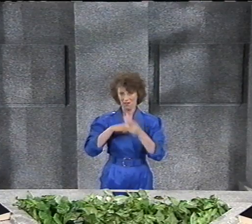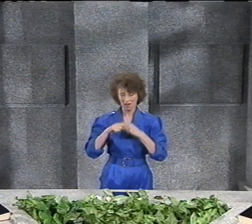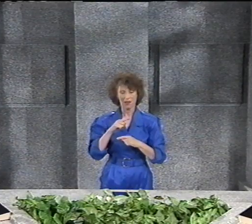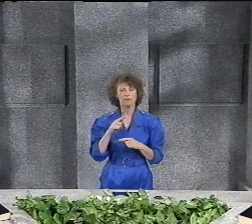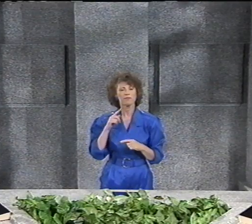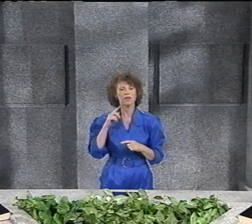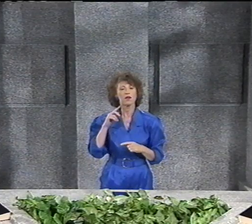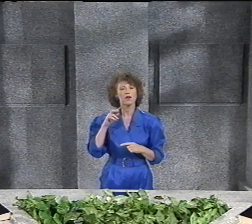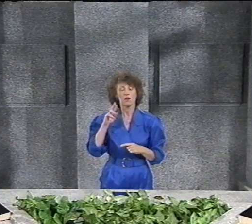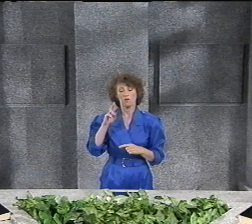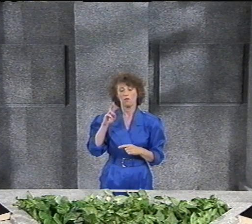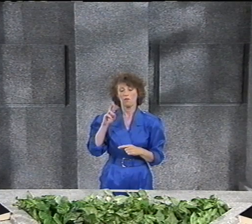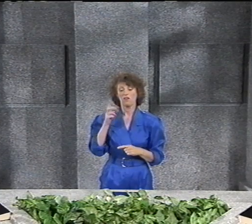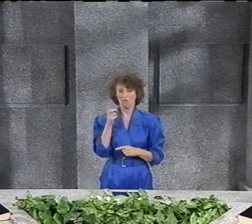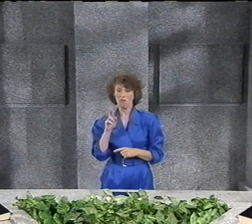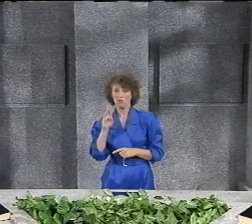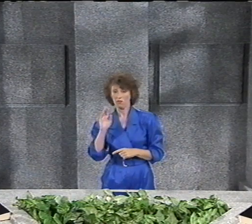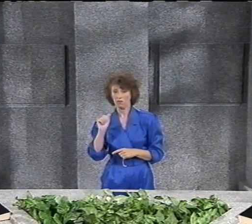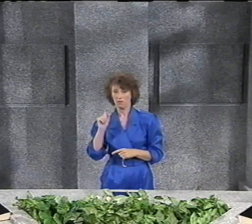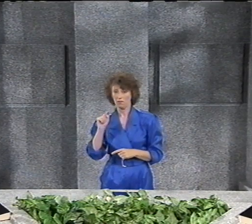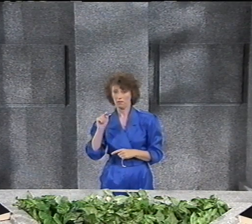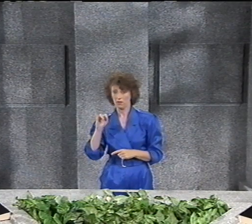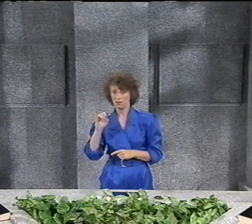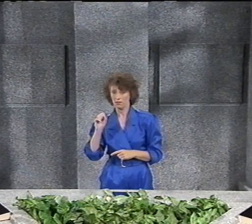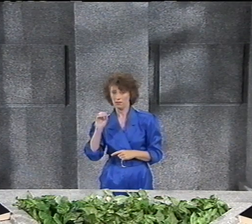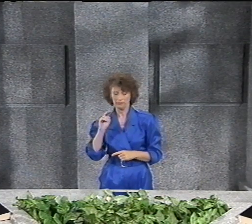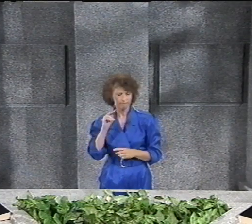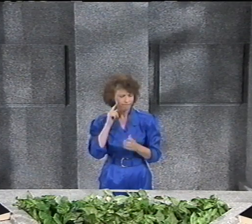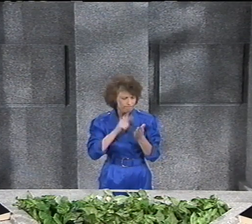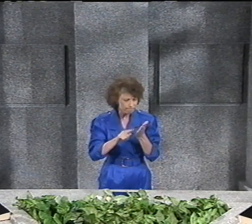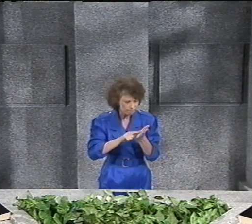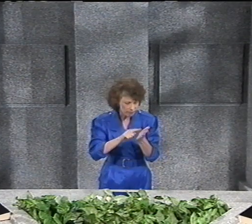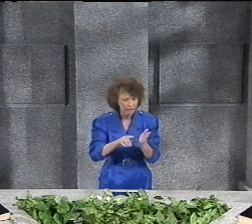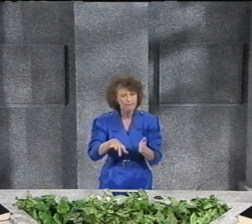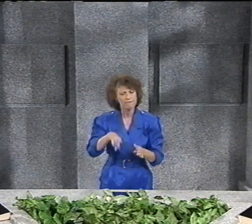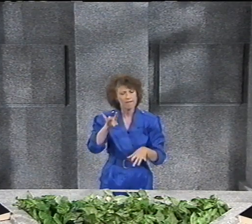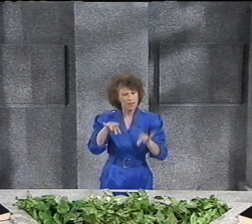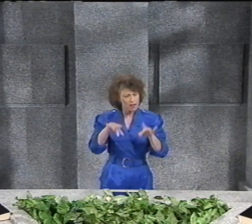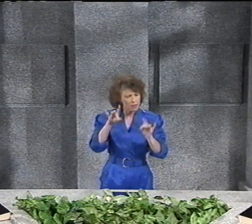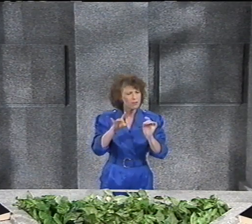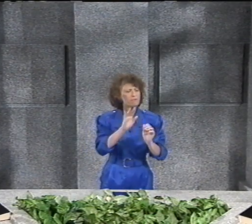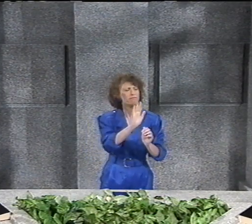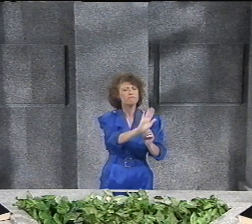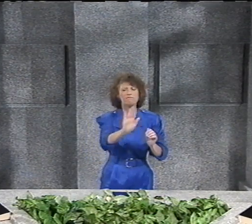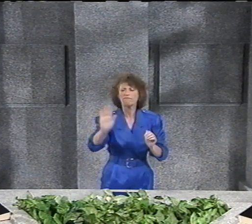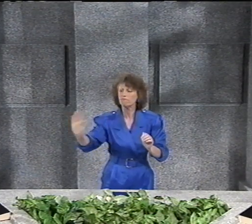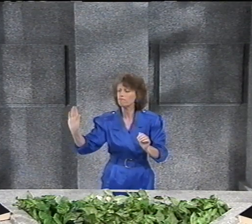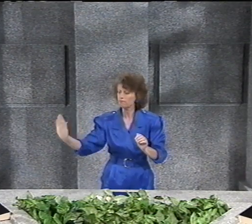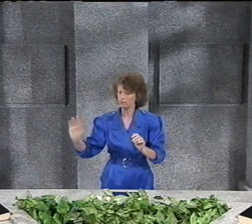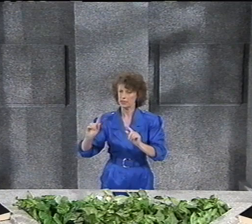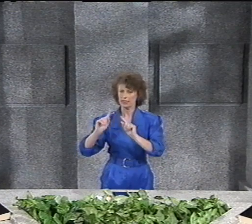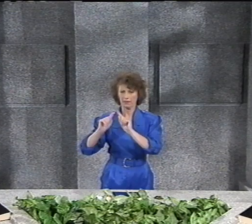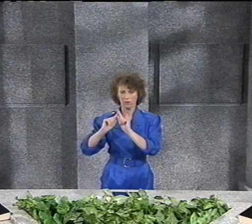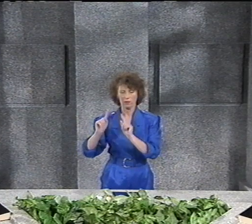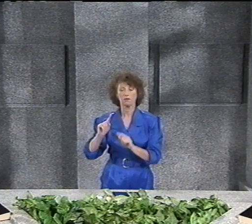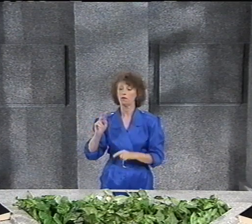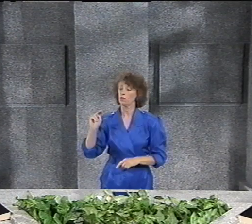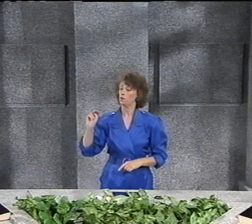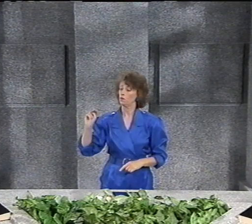Yes, we have different signs for that. Dr. Battison found that there are variations in how deaf people sign